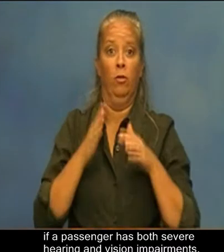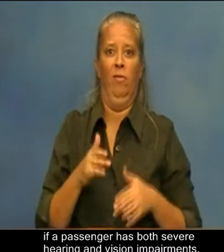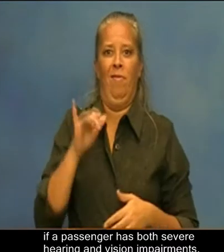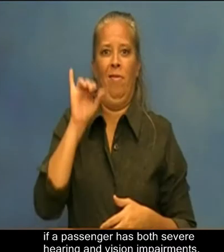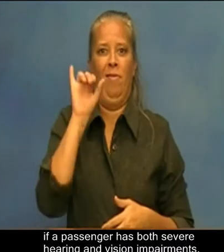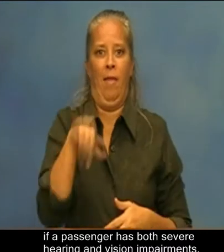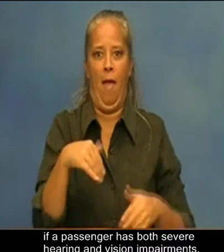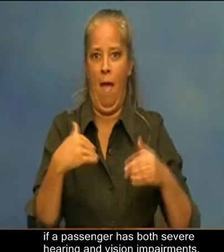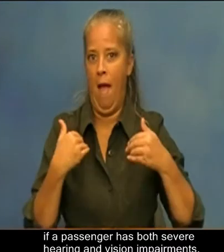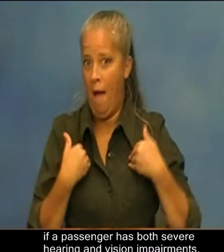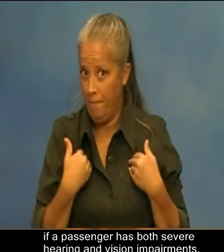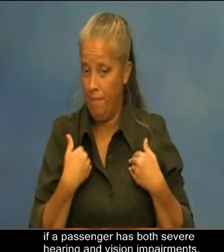vision impairments.